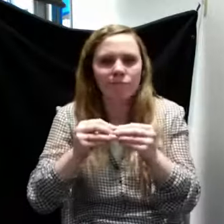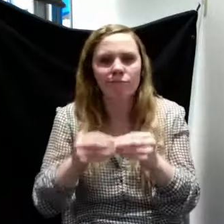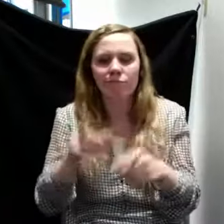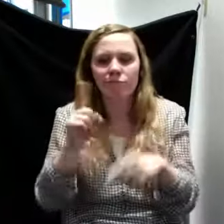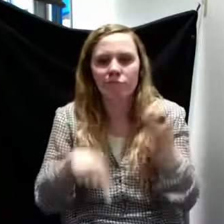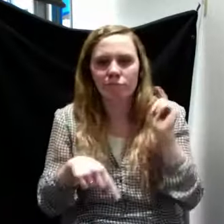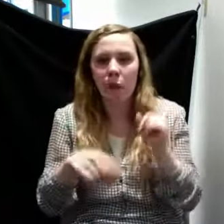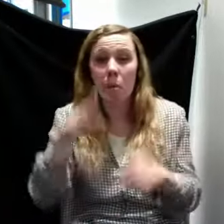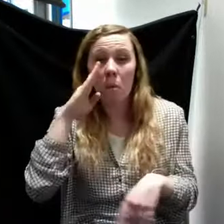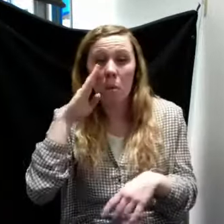what usually